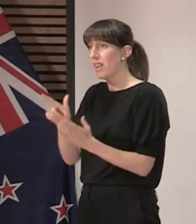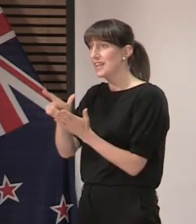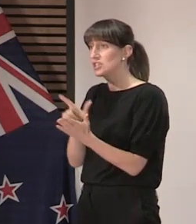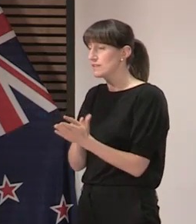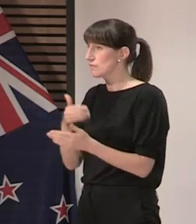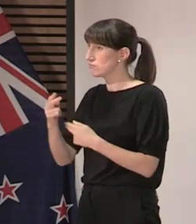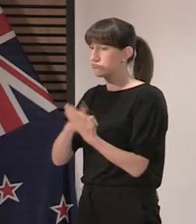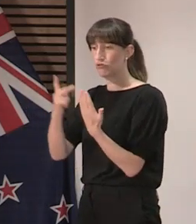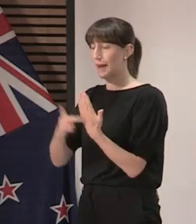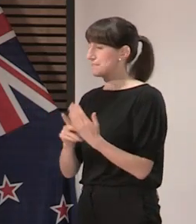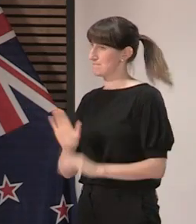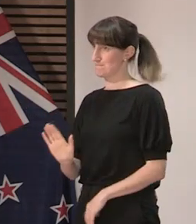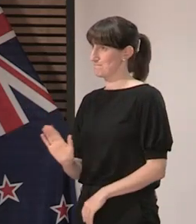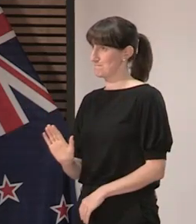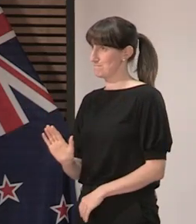3.